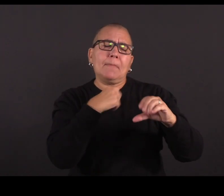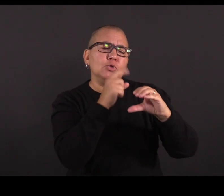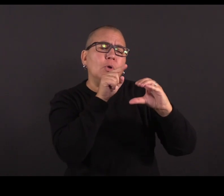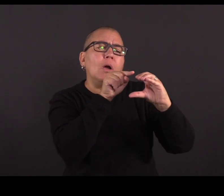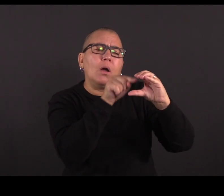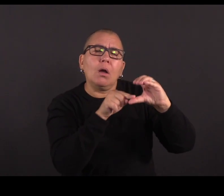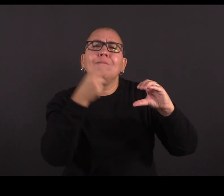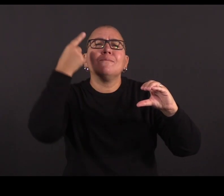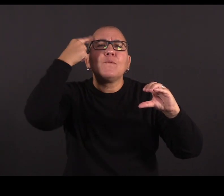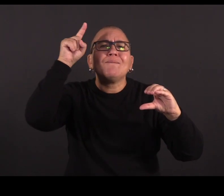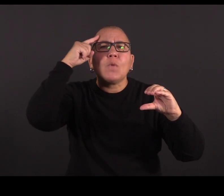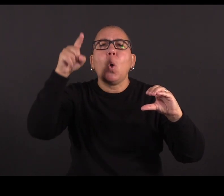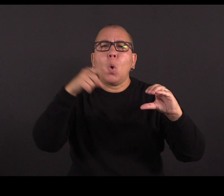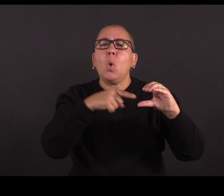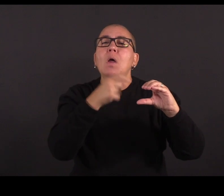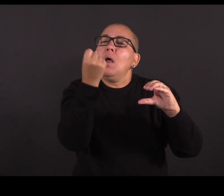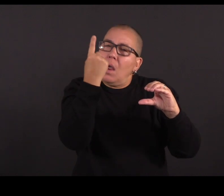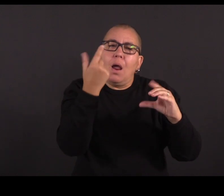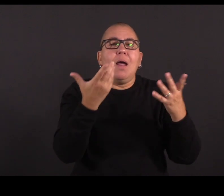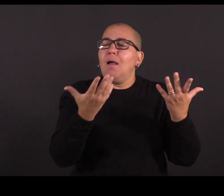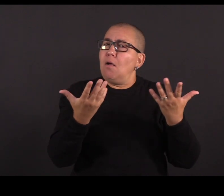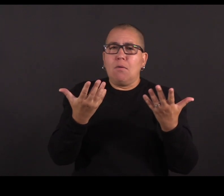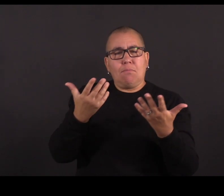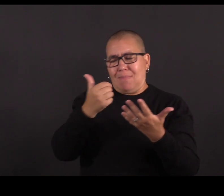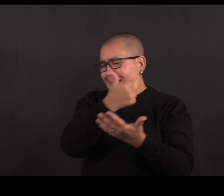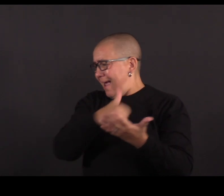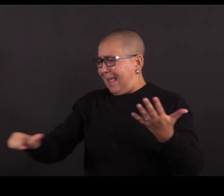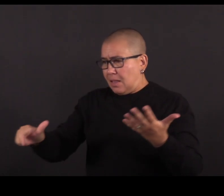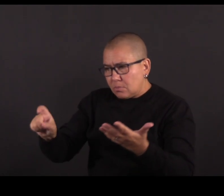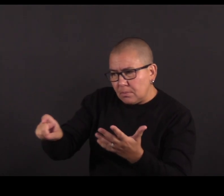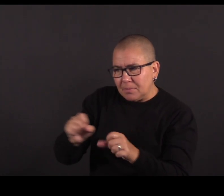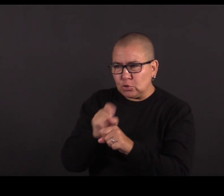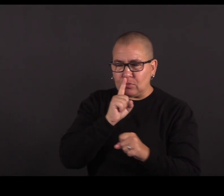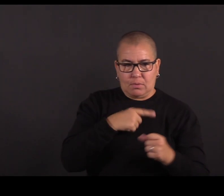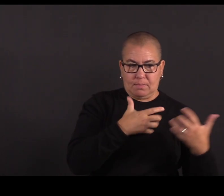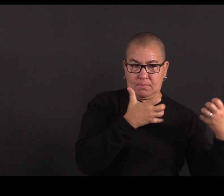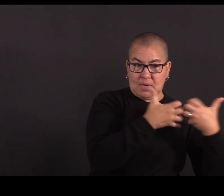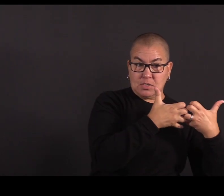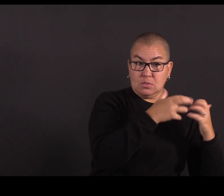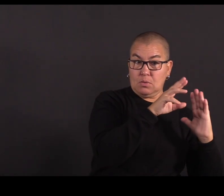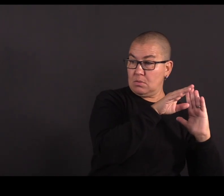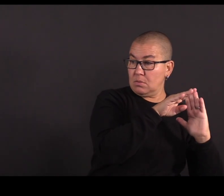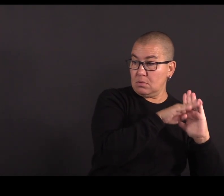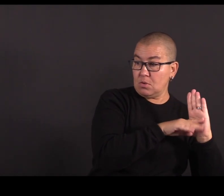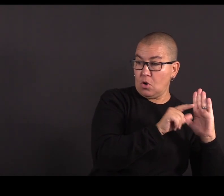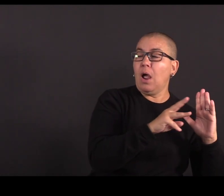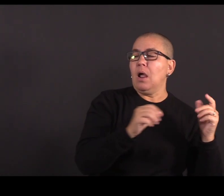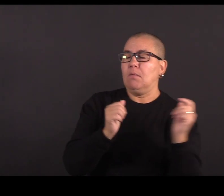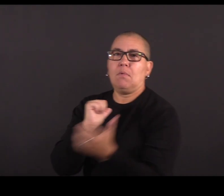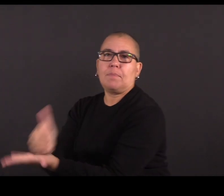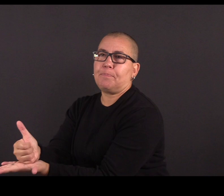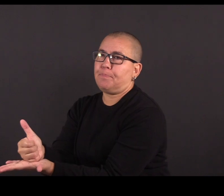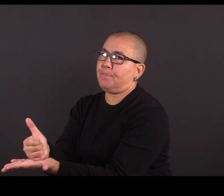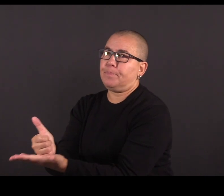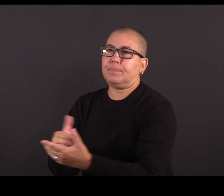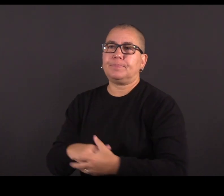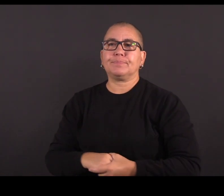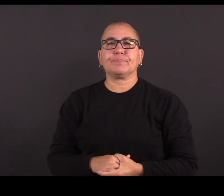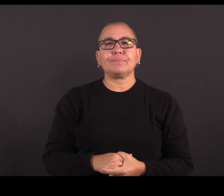few restrictions as possible, be made available quickly, and should not be limited to a one-time